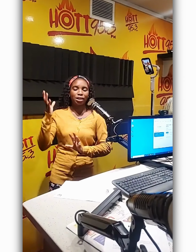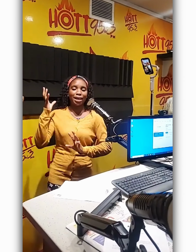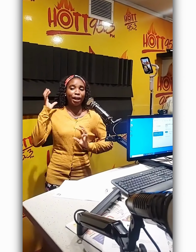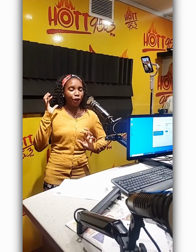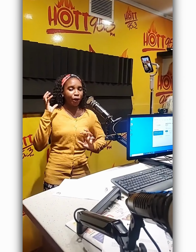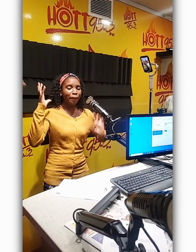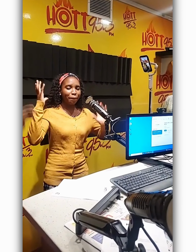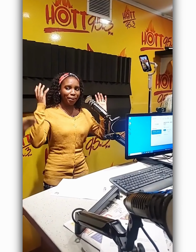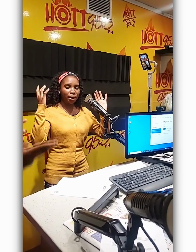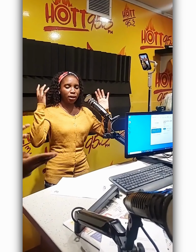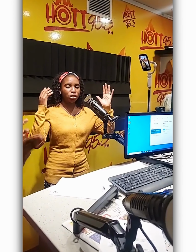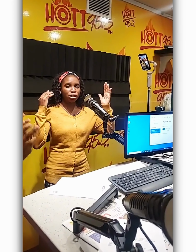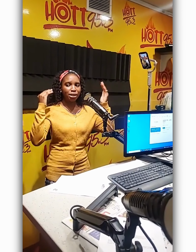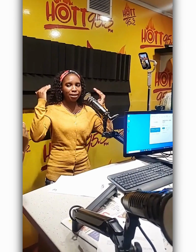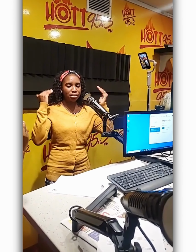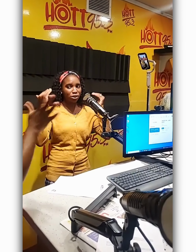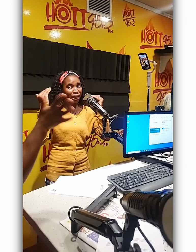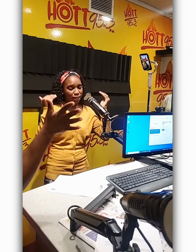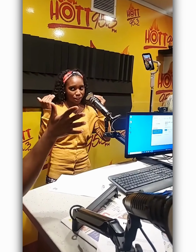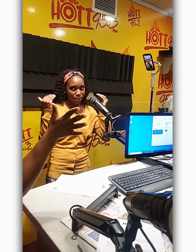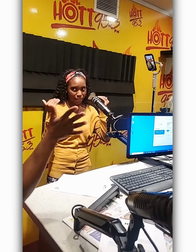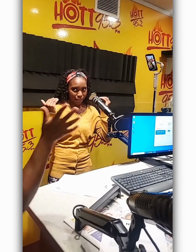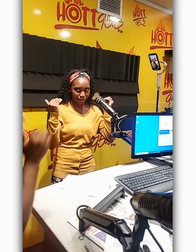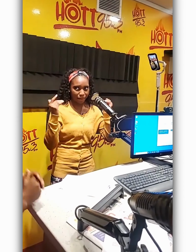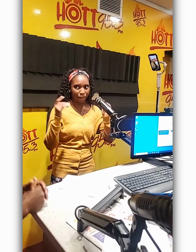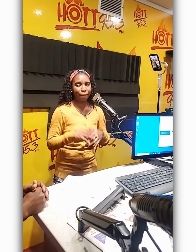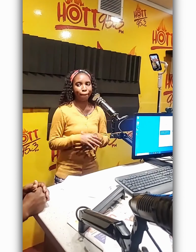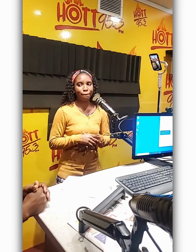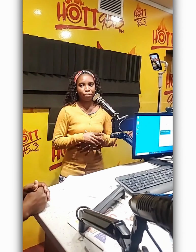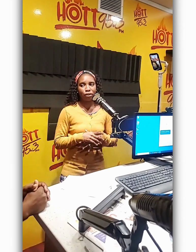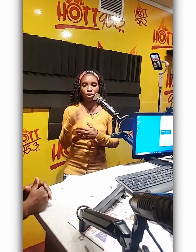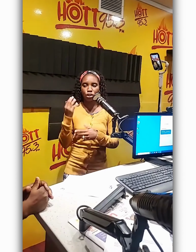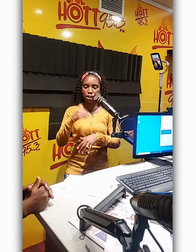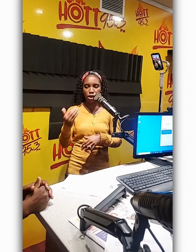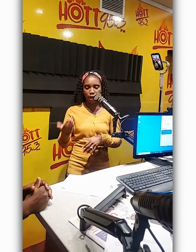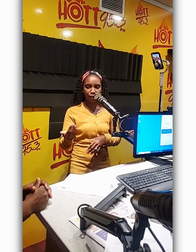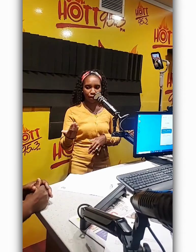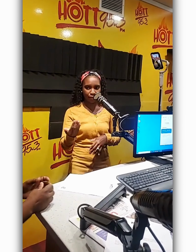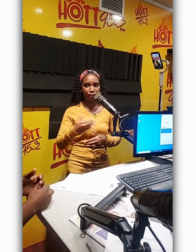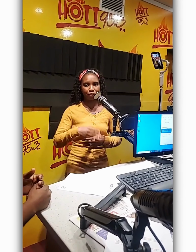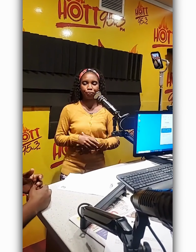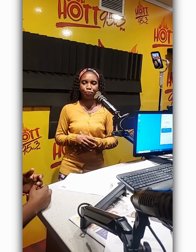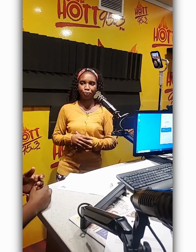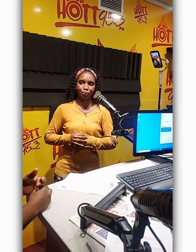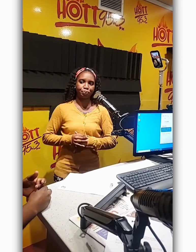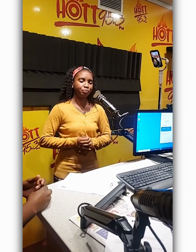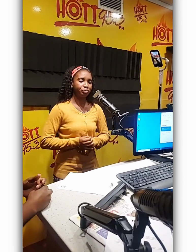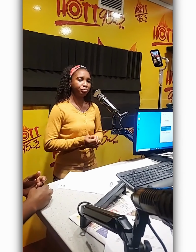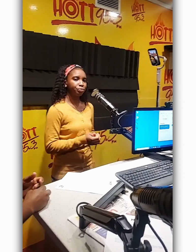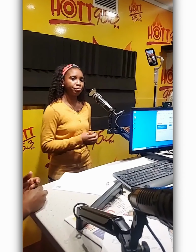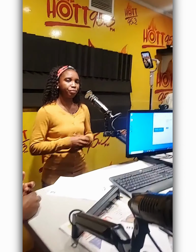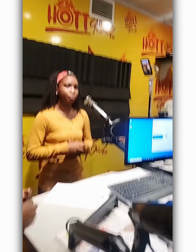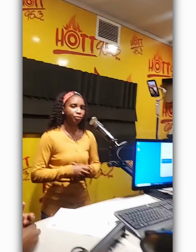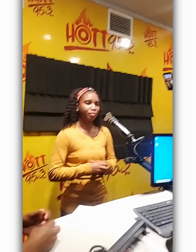can hear, but she has some challenges hearing. So she is hard of hearing. Oh.